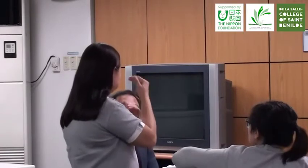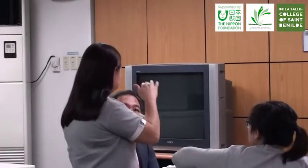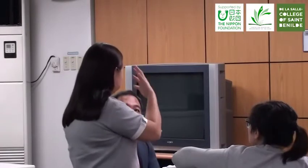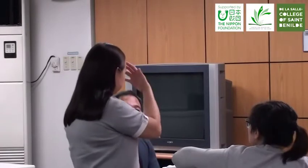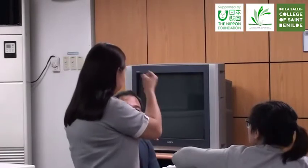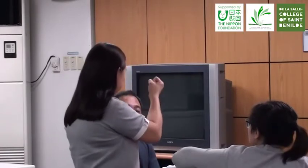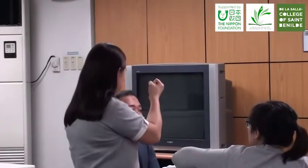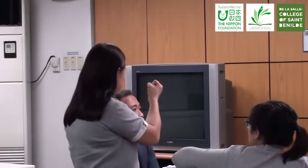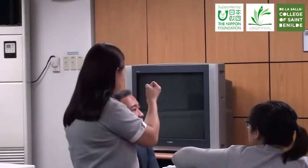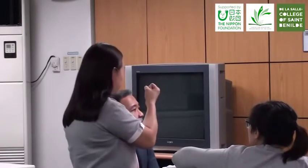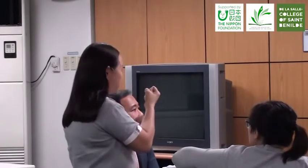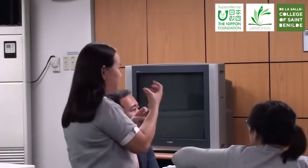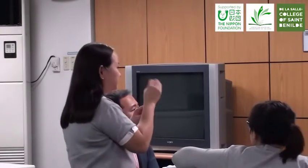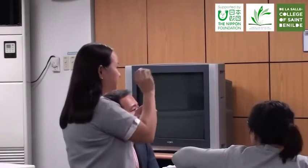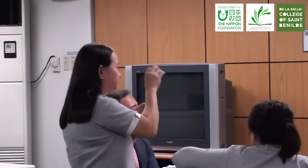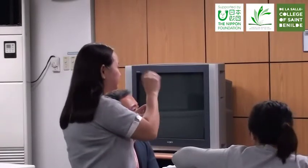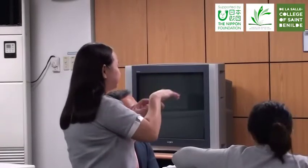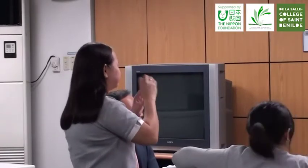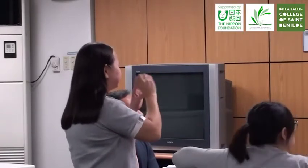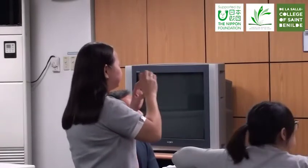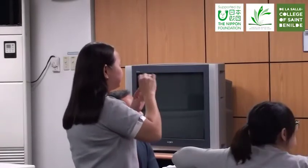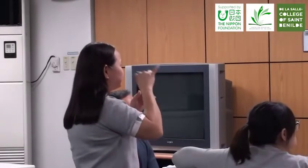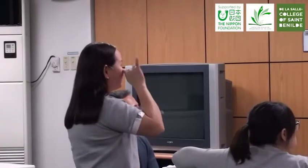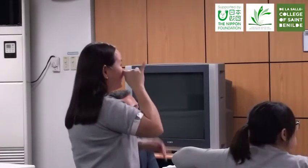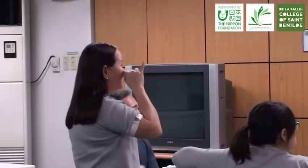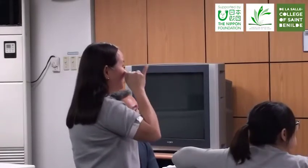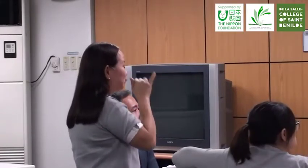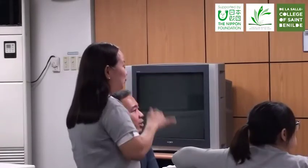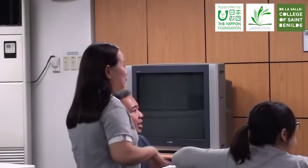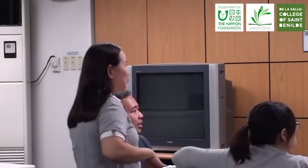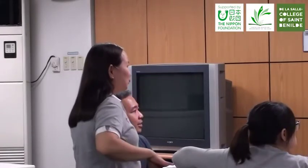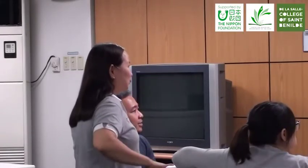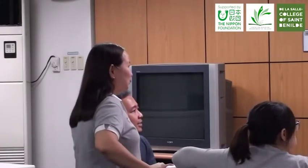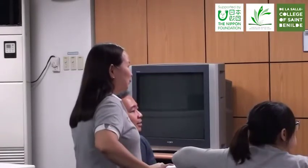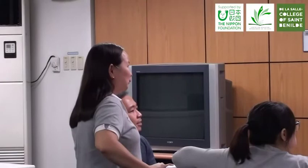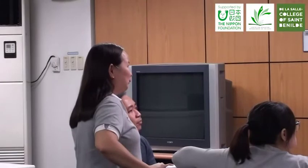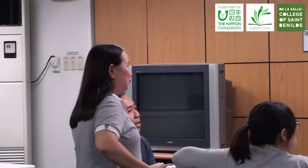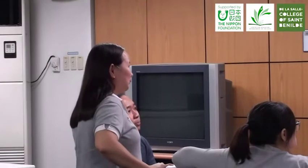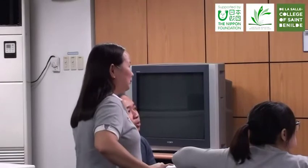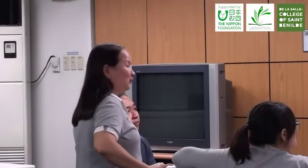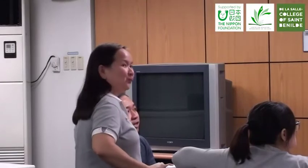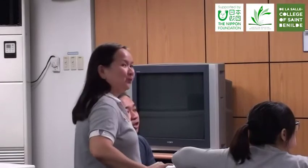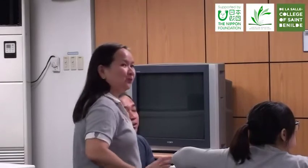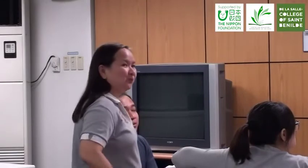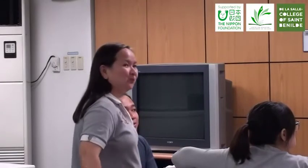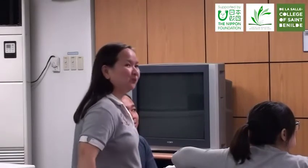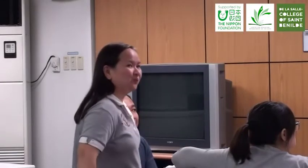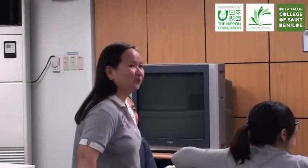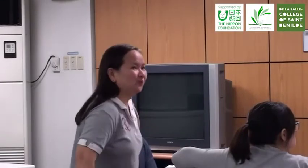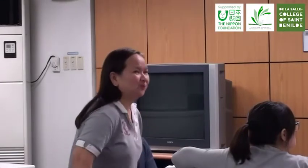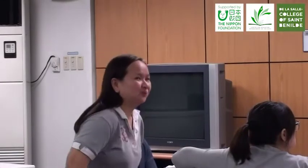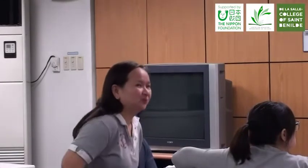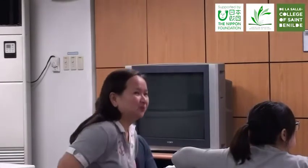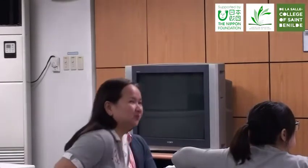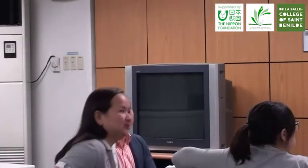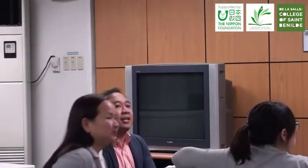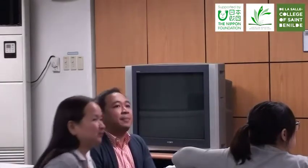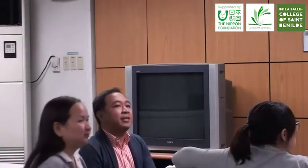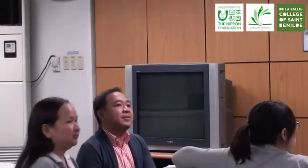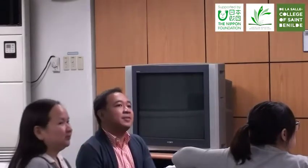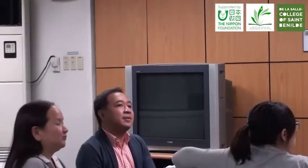Alright, so how about the memory capacity of the knowledge online? Does it technically upload videos? Does it have